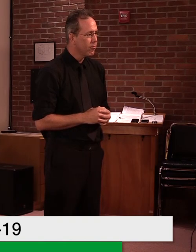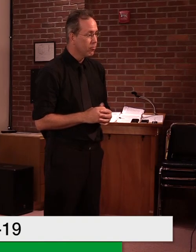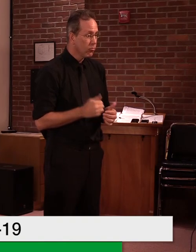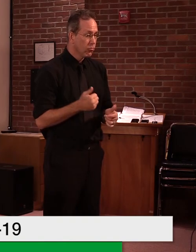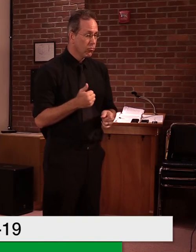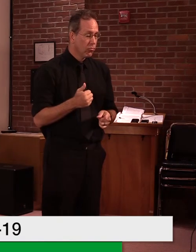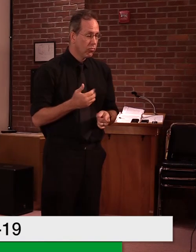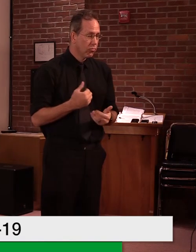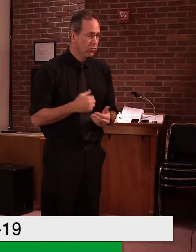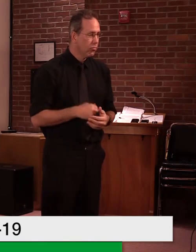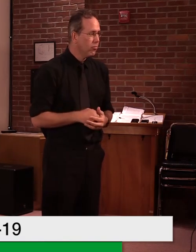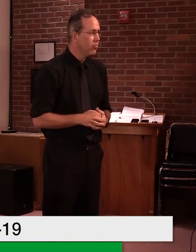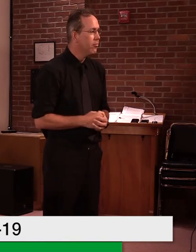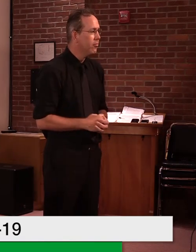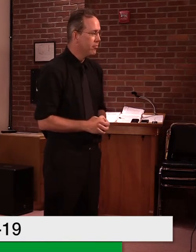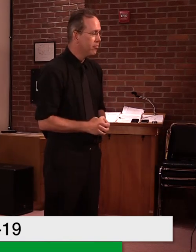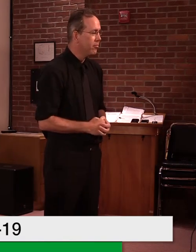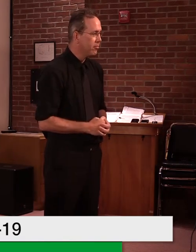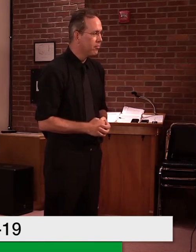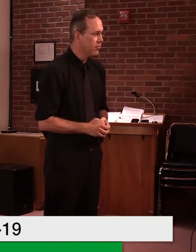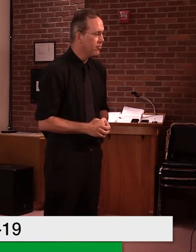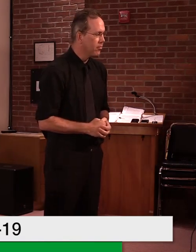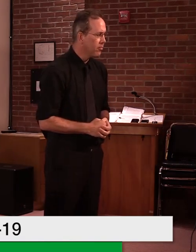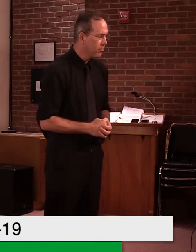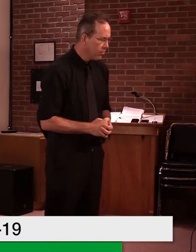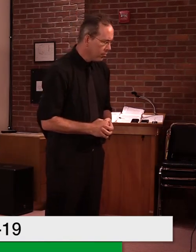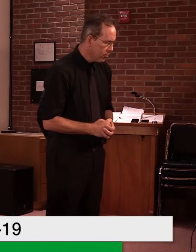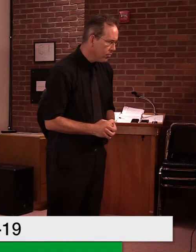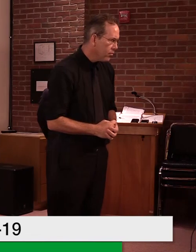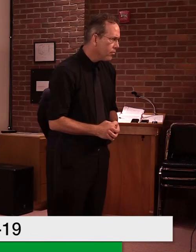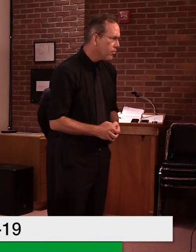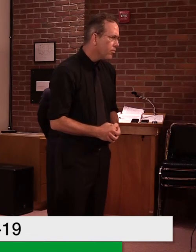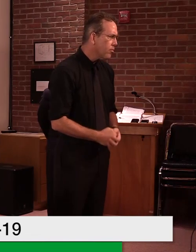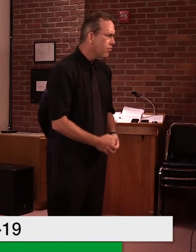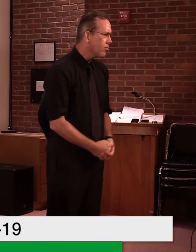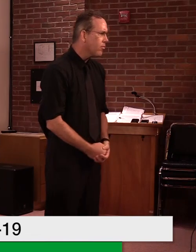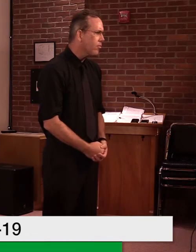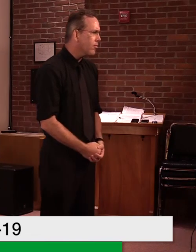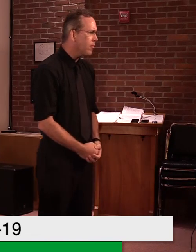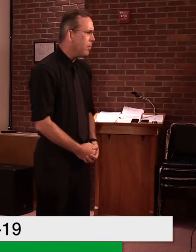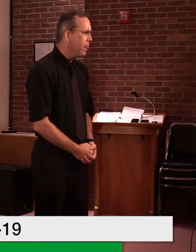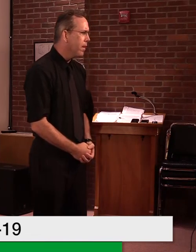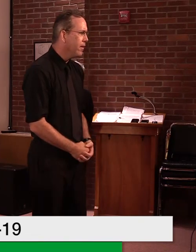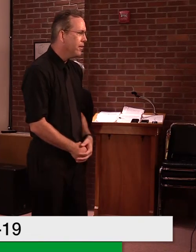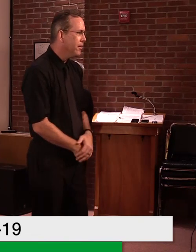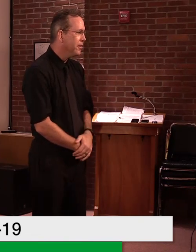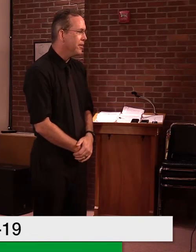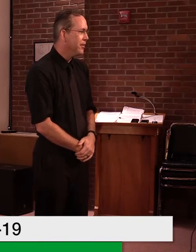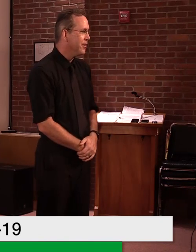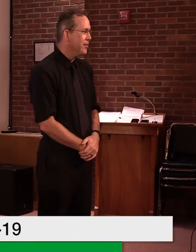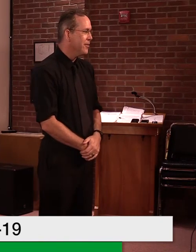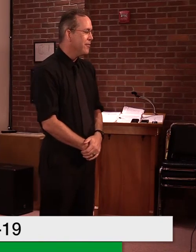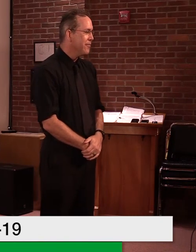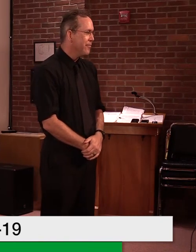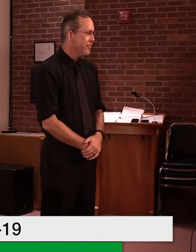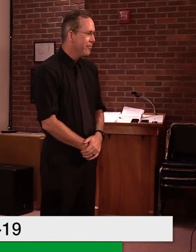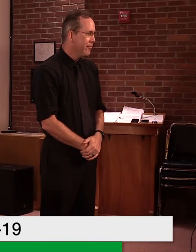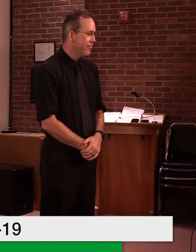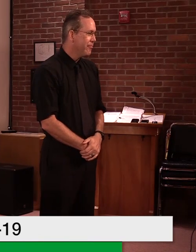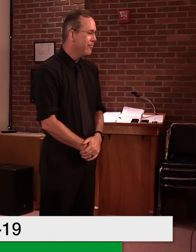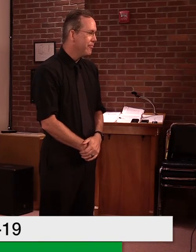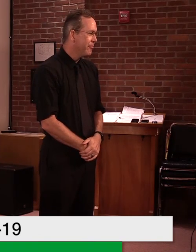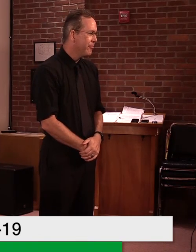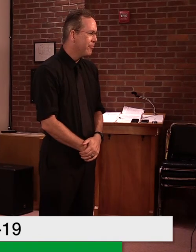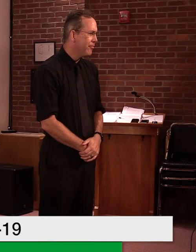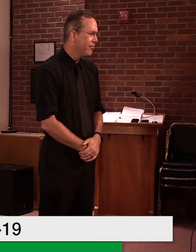Hello, can you hear me? We can. Greetings from Southern Vermont. First question, I just one